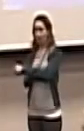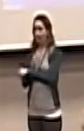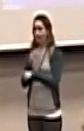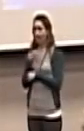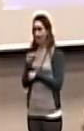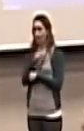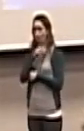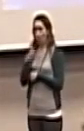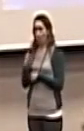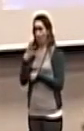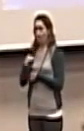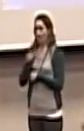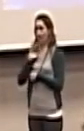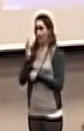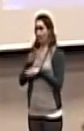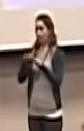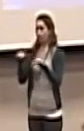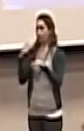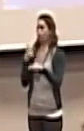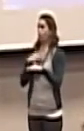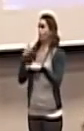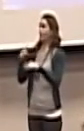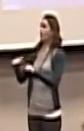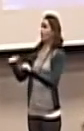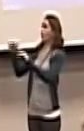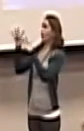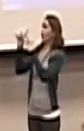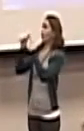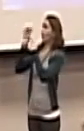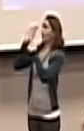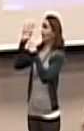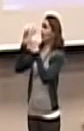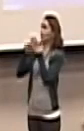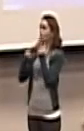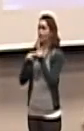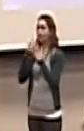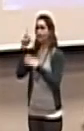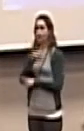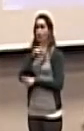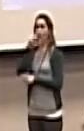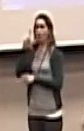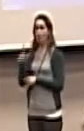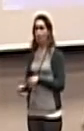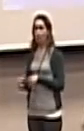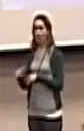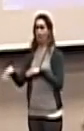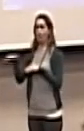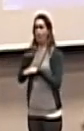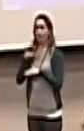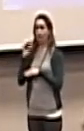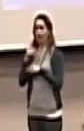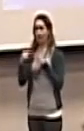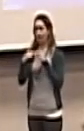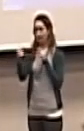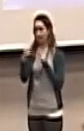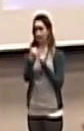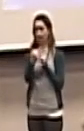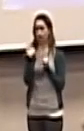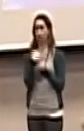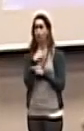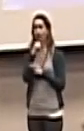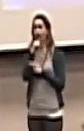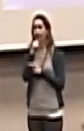children, and so we will surrender them to His purposes. He is Lord over our enemies, and so we are